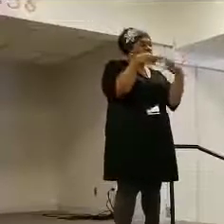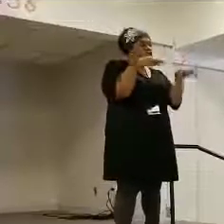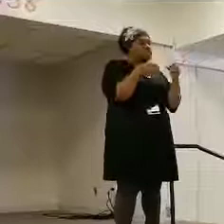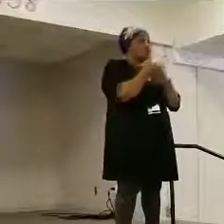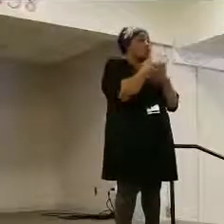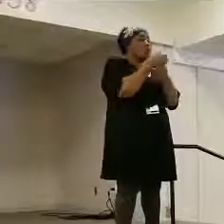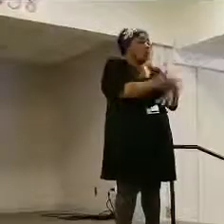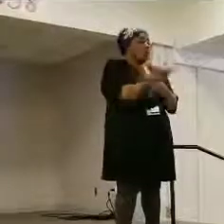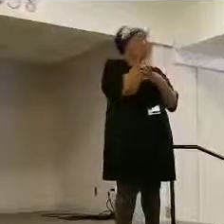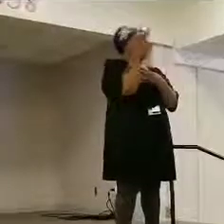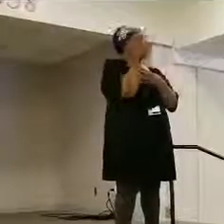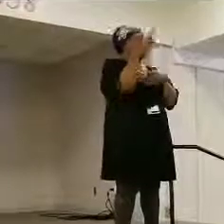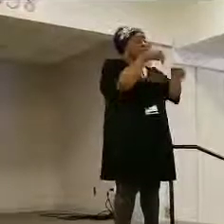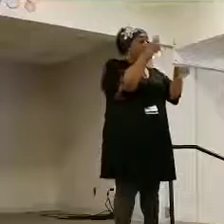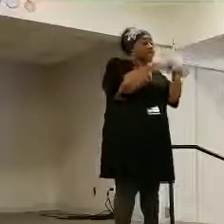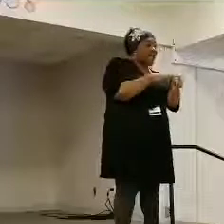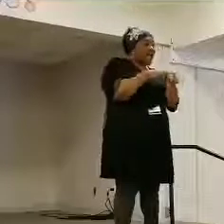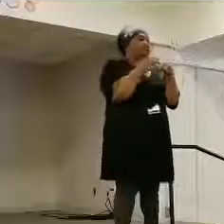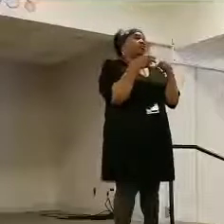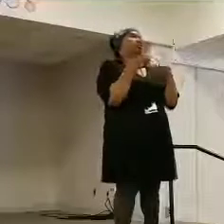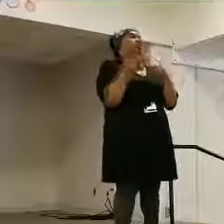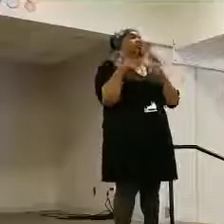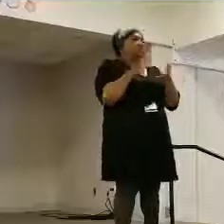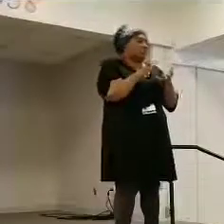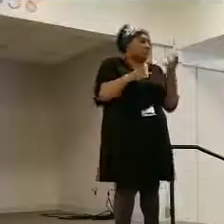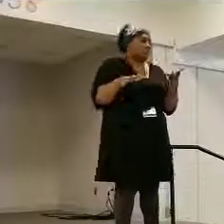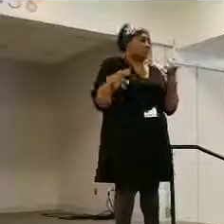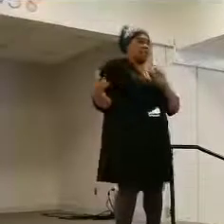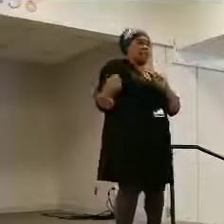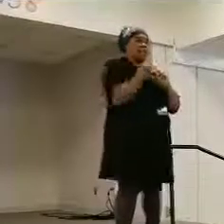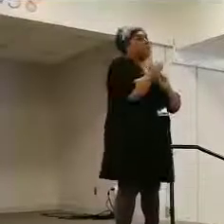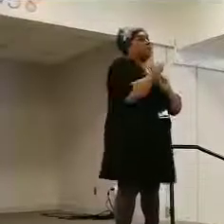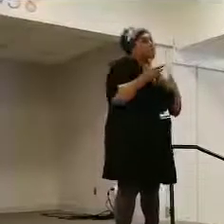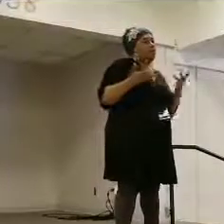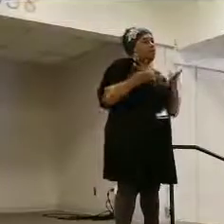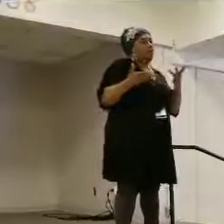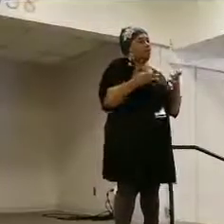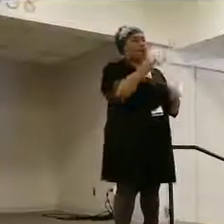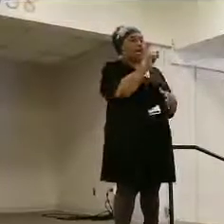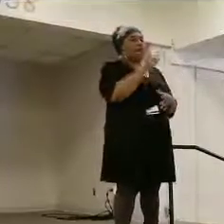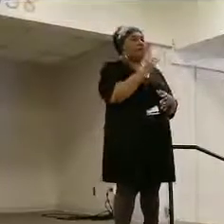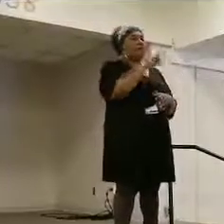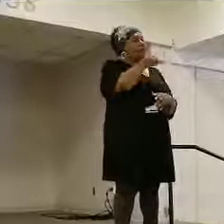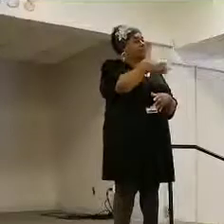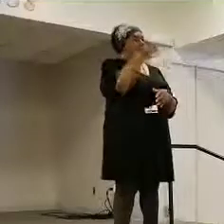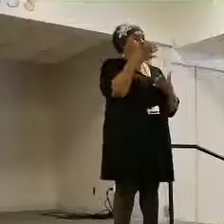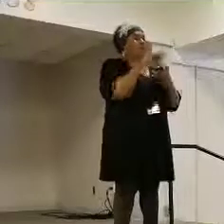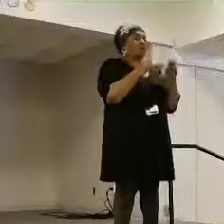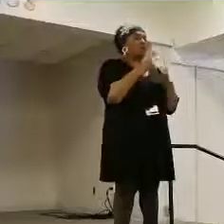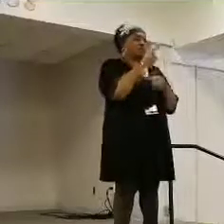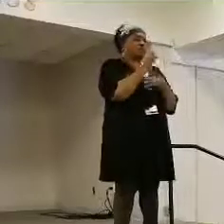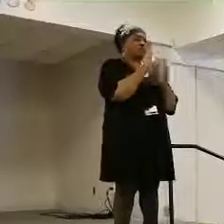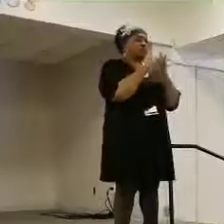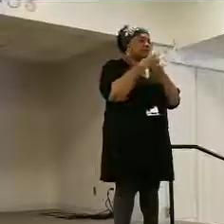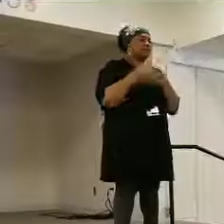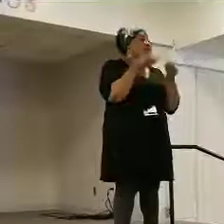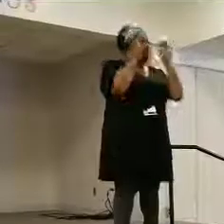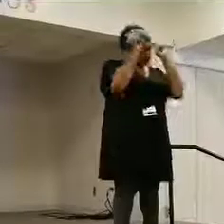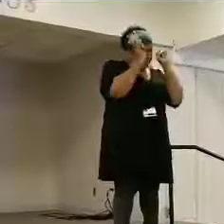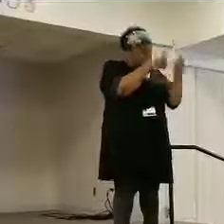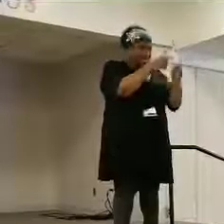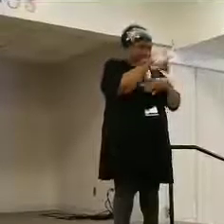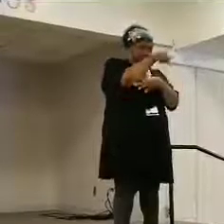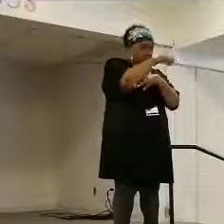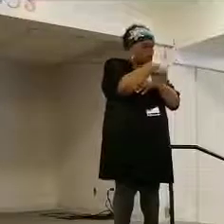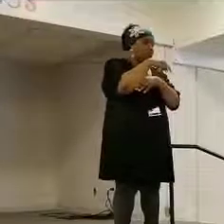natural disasters that can impact us here in Alabama as well as in other parts of the United States. I have educated you on